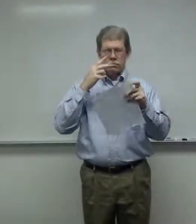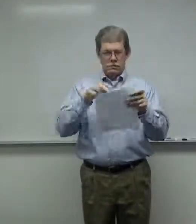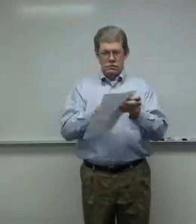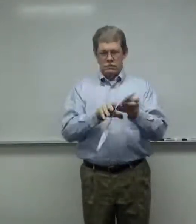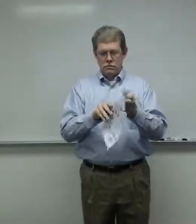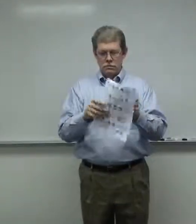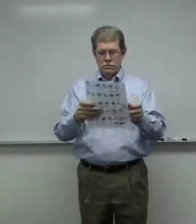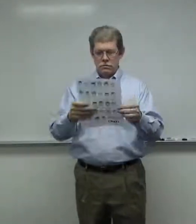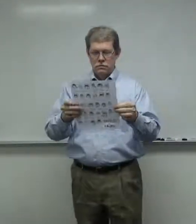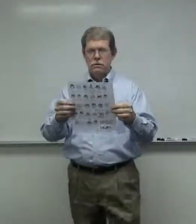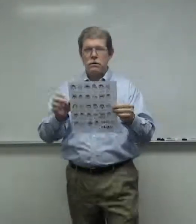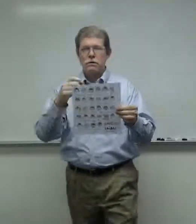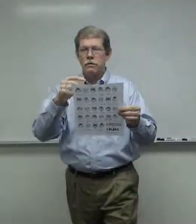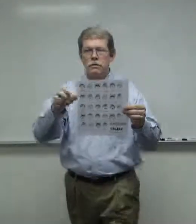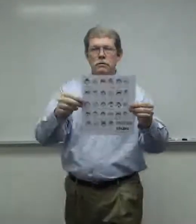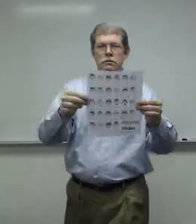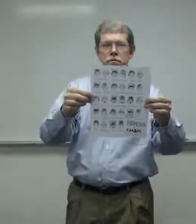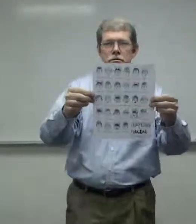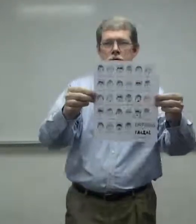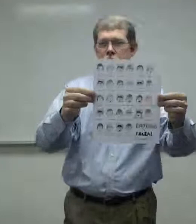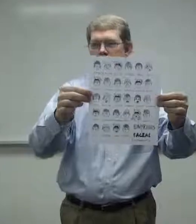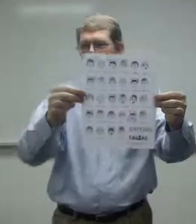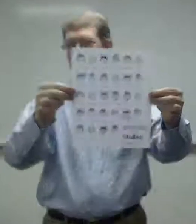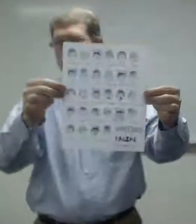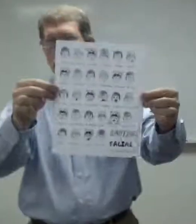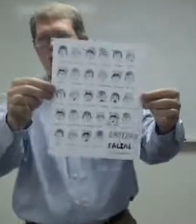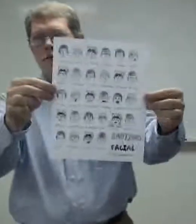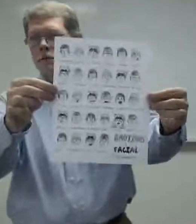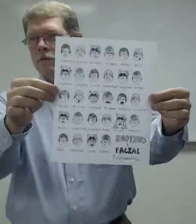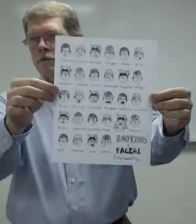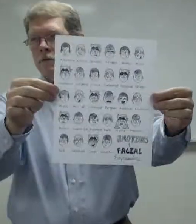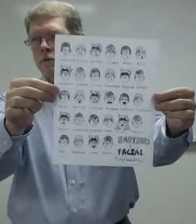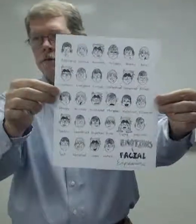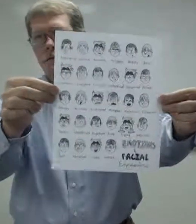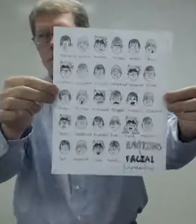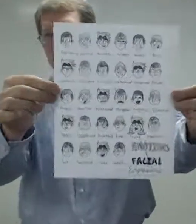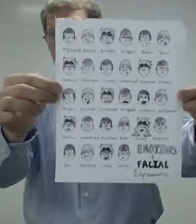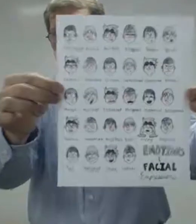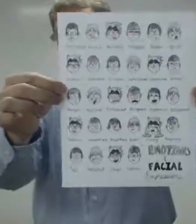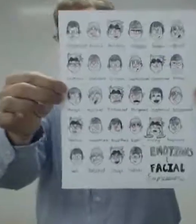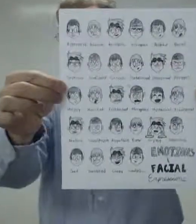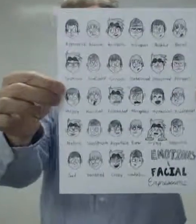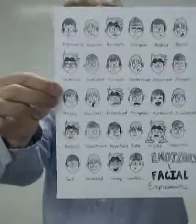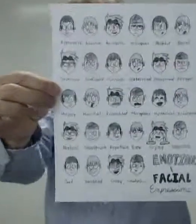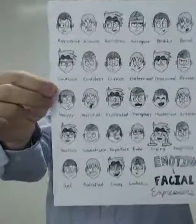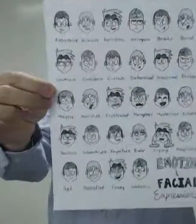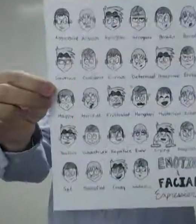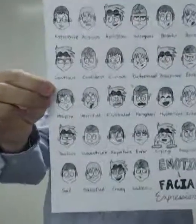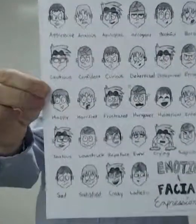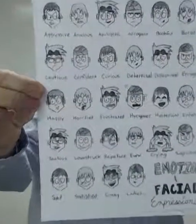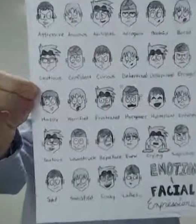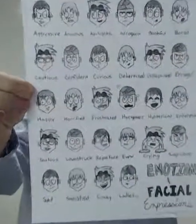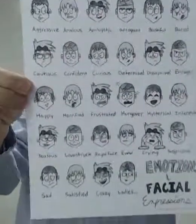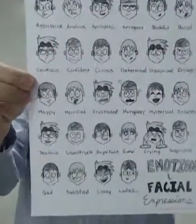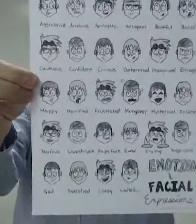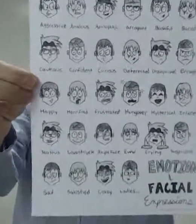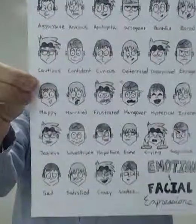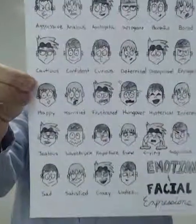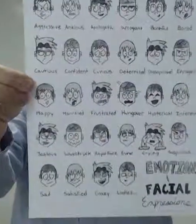I've got this sheet here with different facial expressions, and I'm going to show it to the camera for just a second. For those of you who are observing